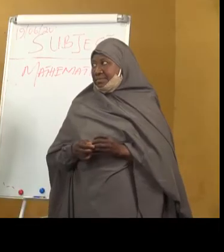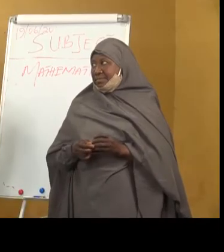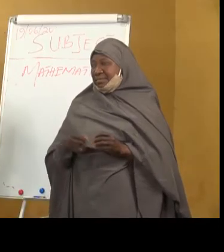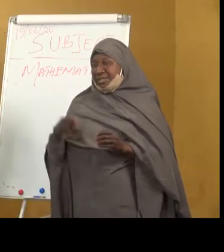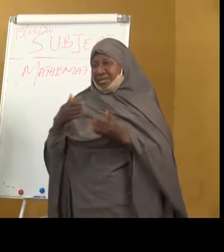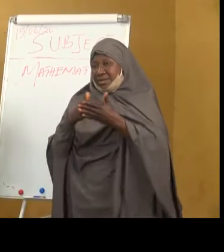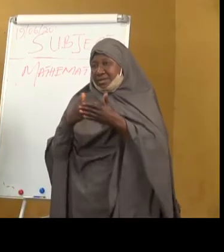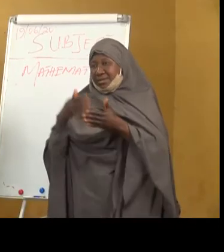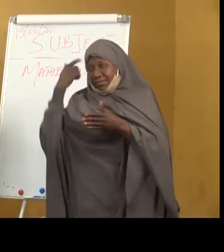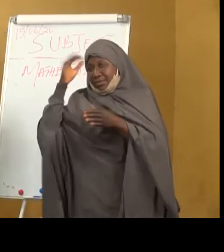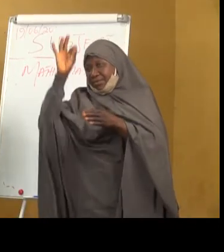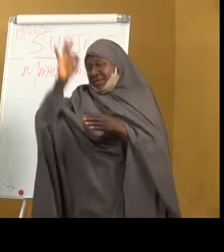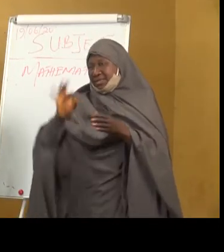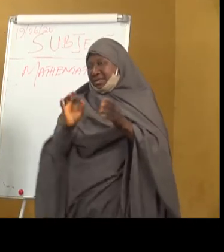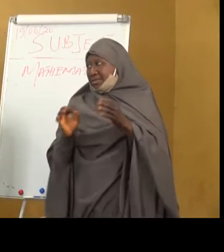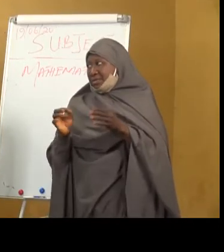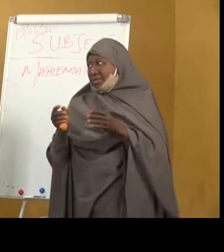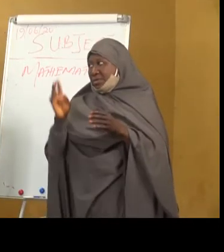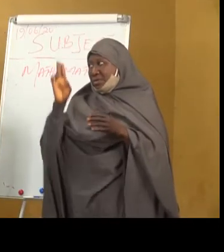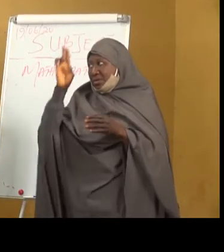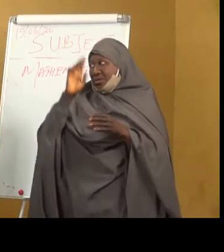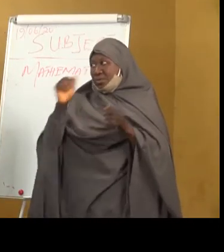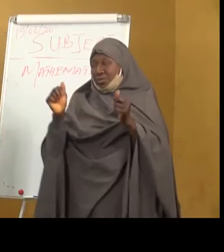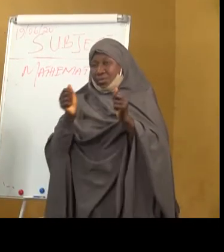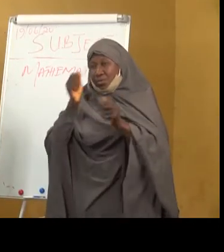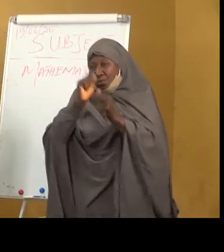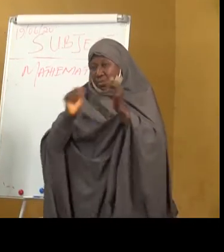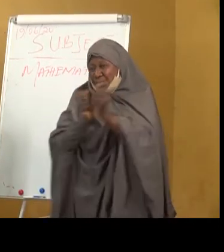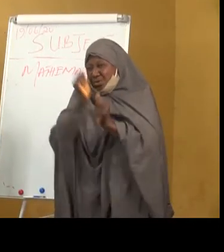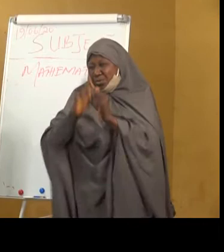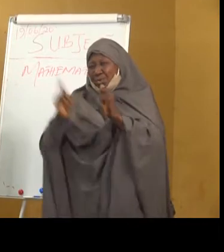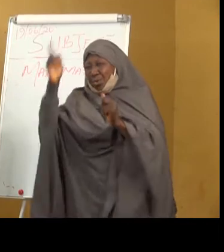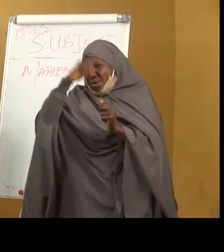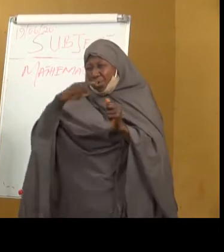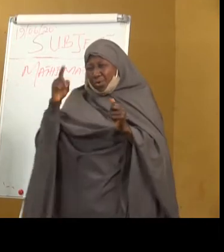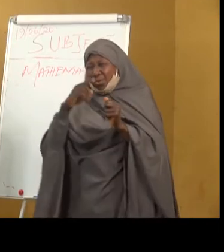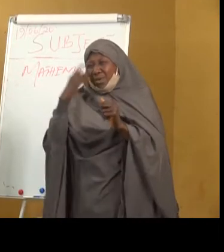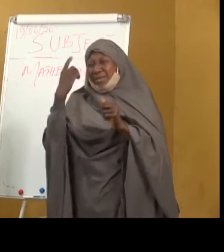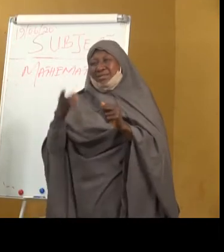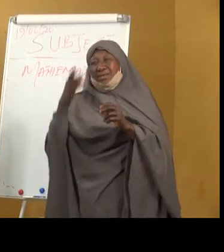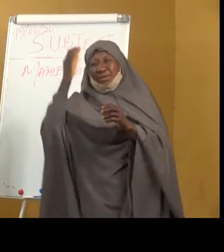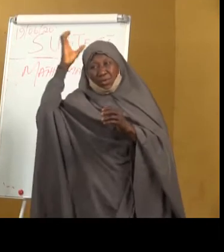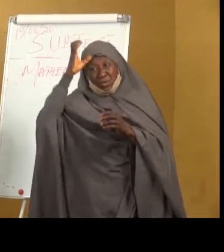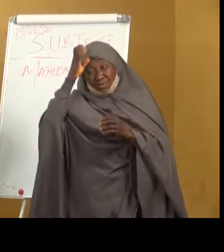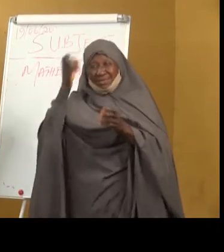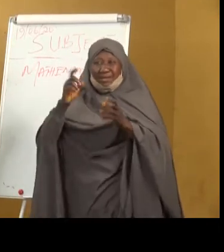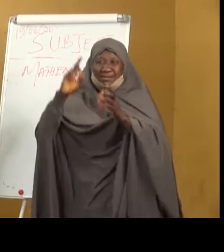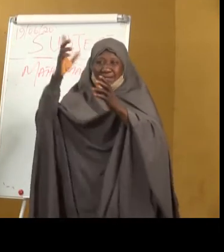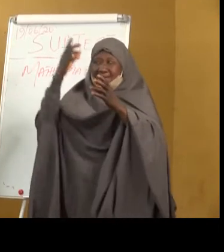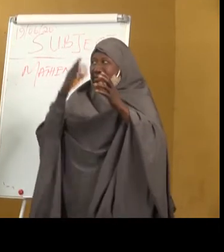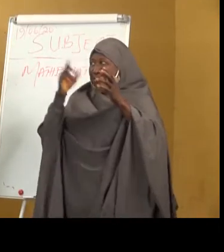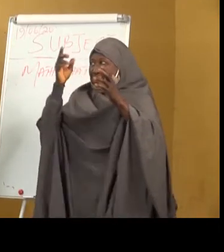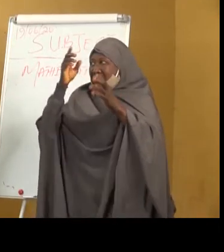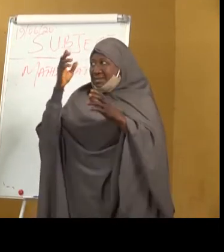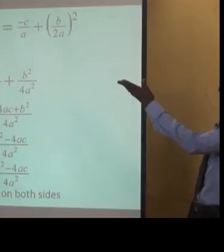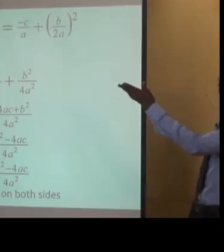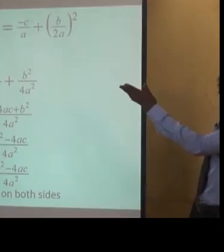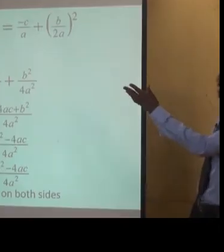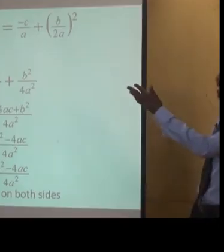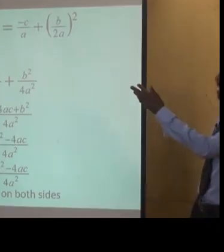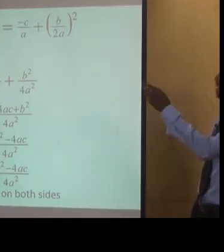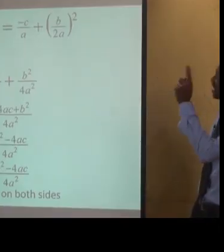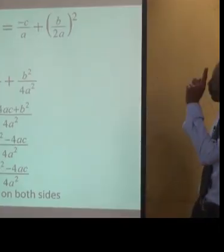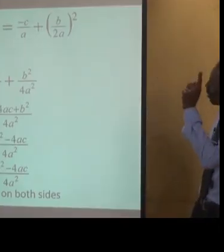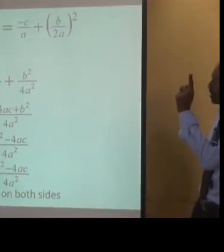And in factorization, you should always consider the sign, the centered sign. The coefficient of x